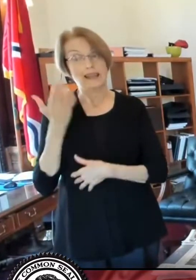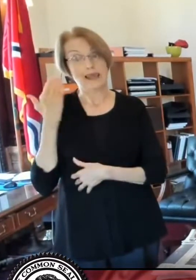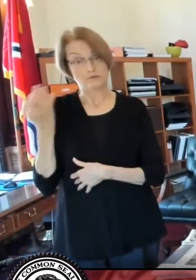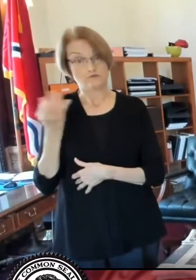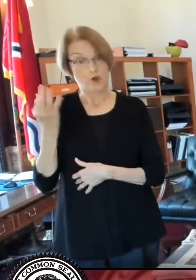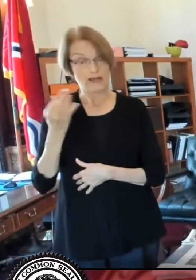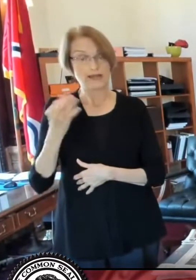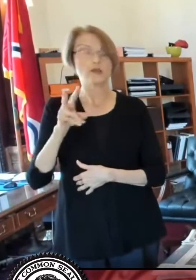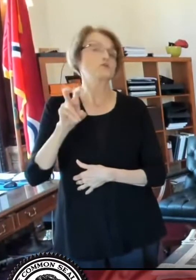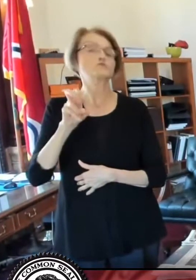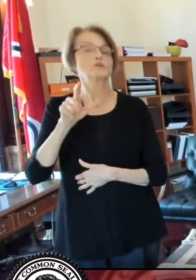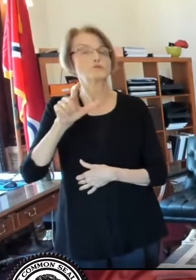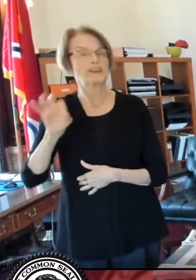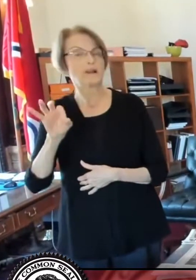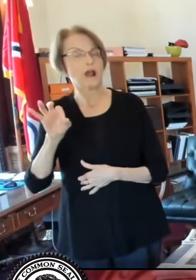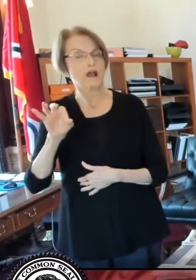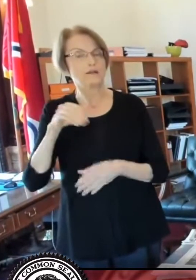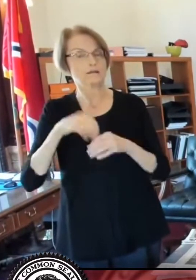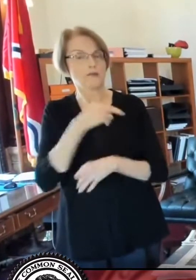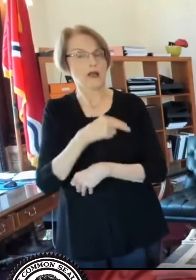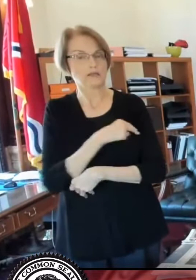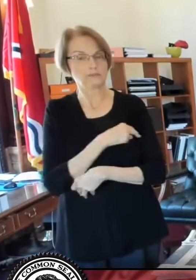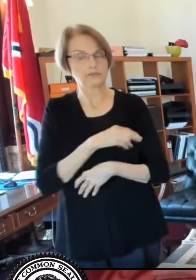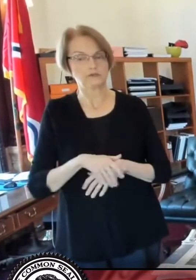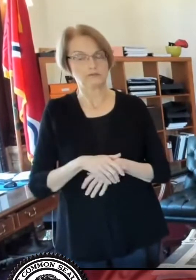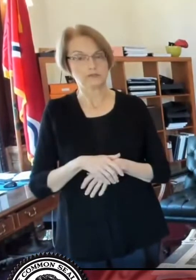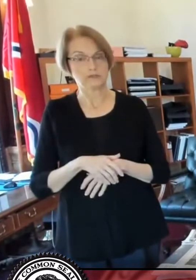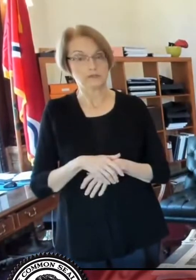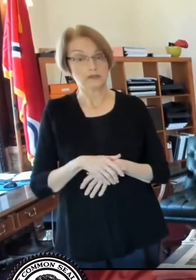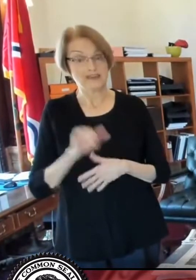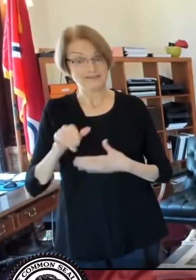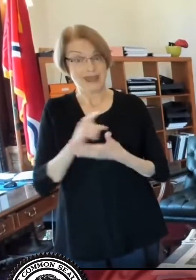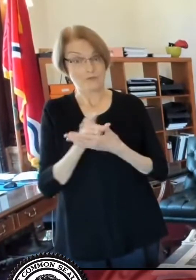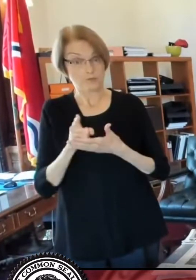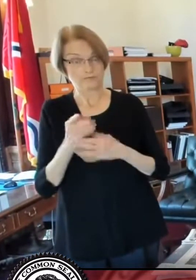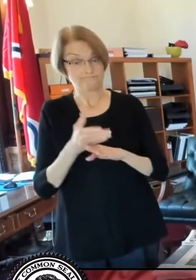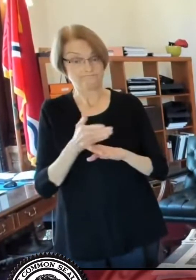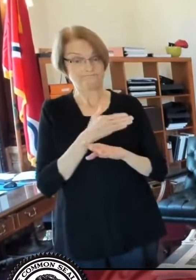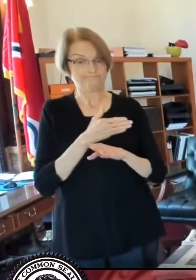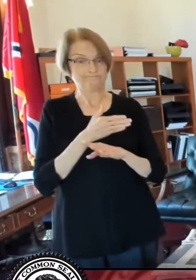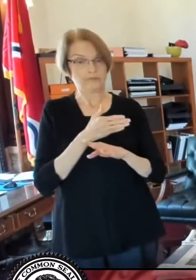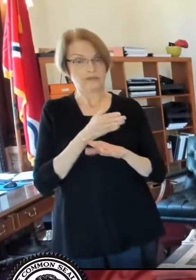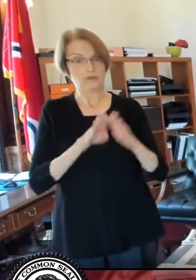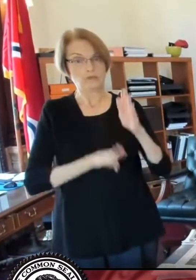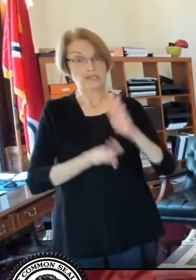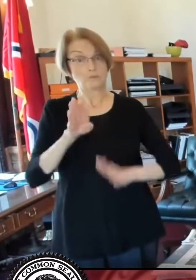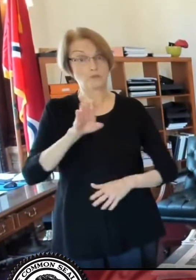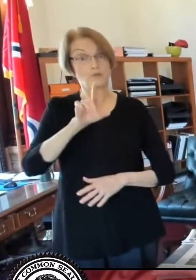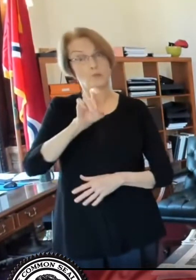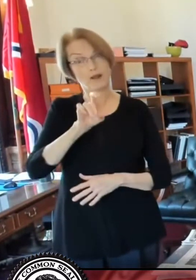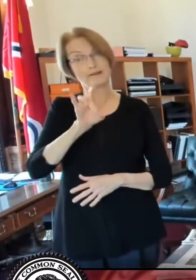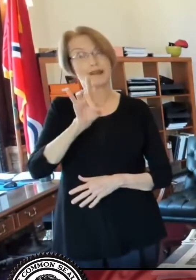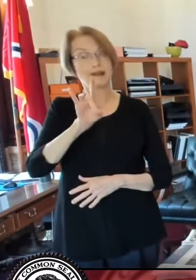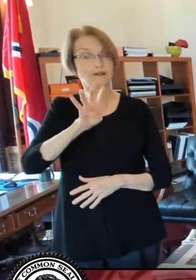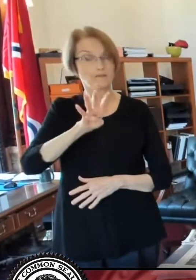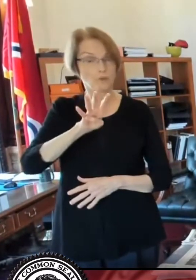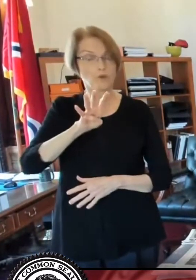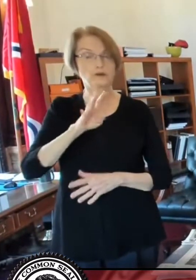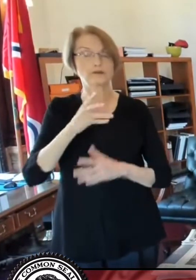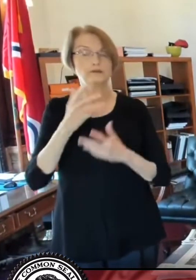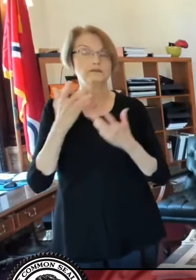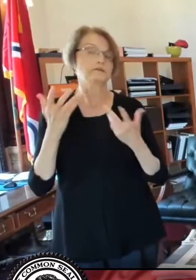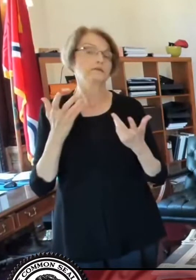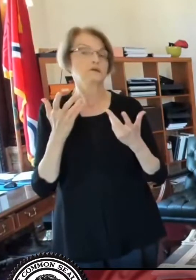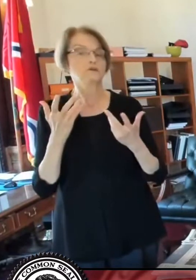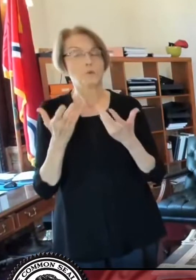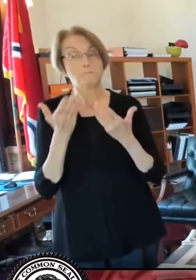229. That's better than it was earlier in the week, where it was up as high as 184. So we'll see if that's just a